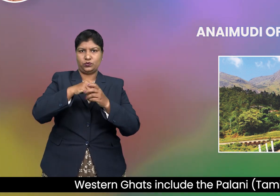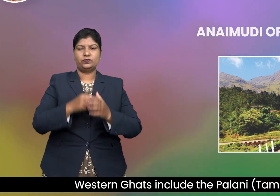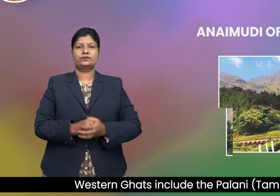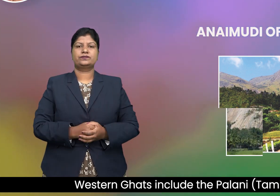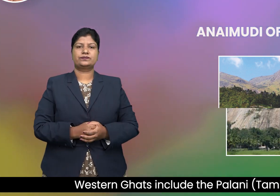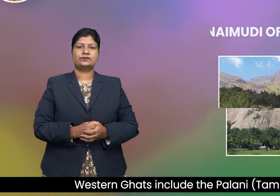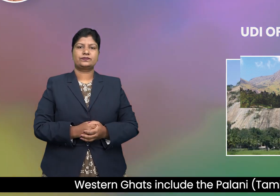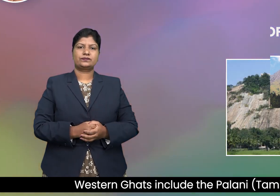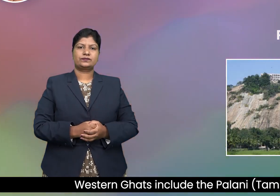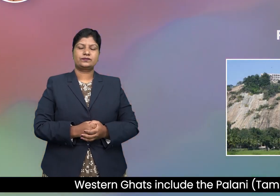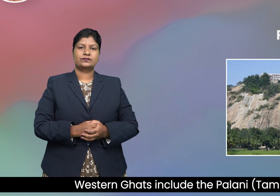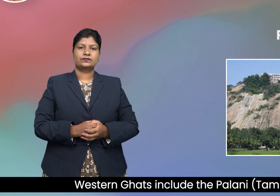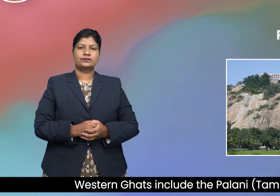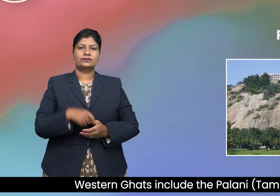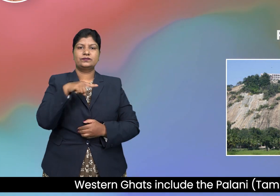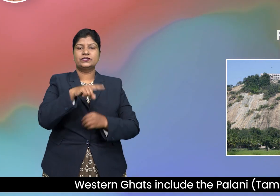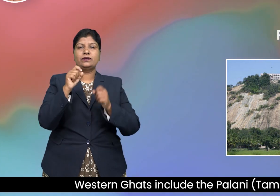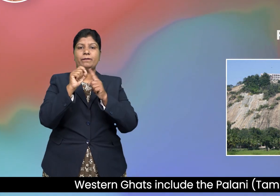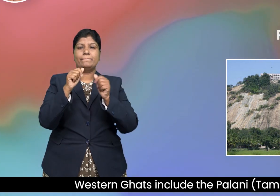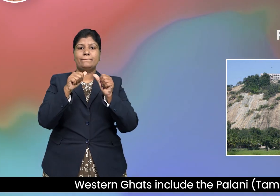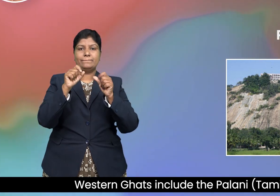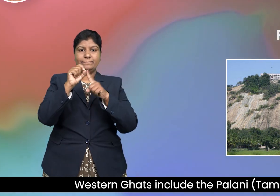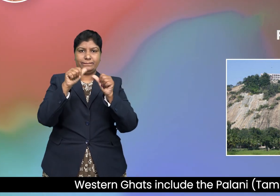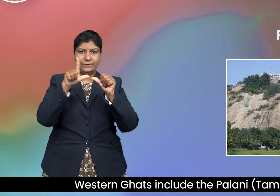the Palanai Tamil Nadu